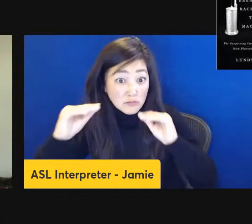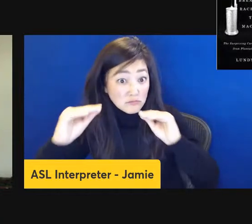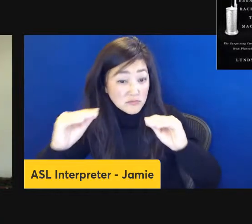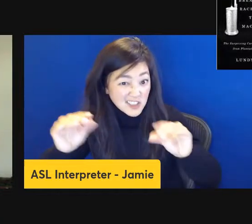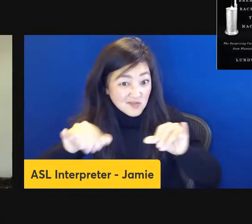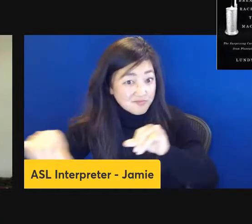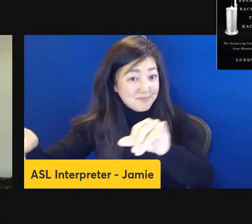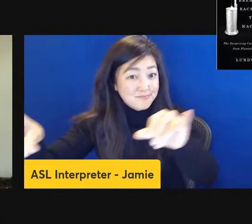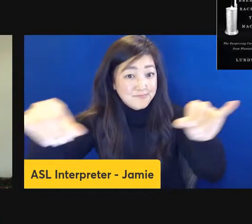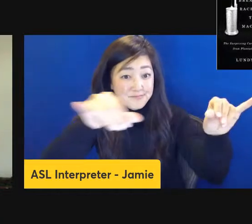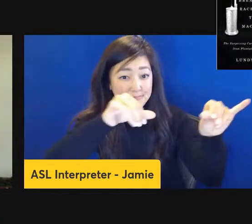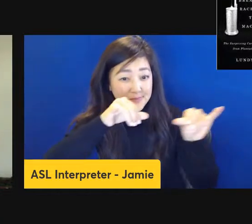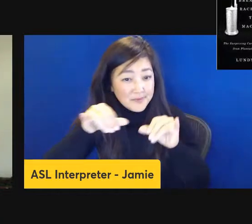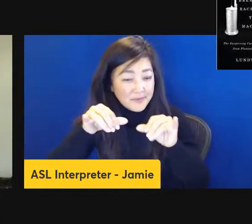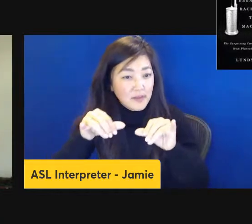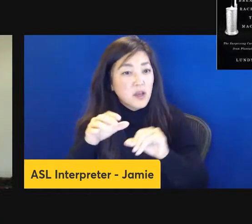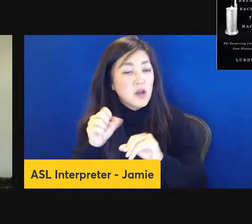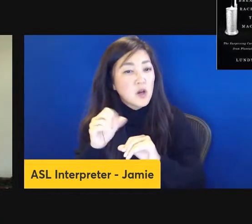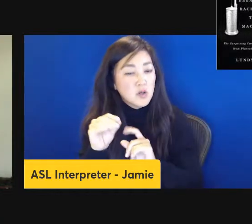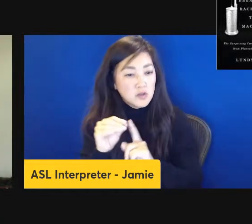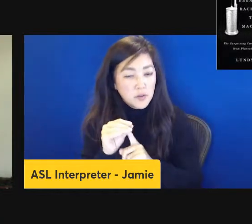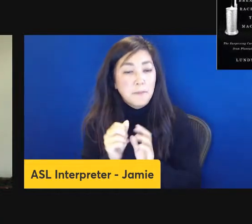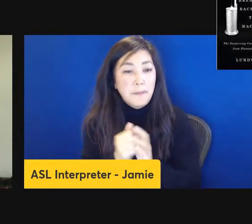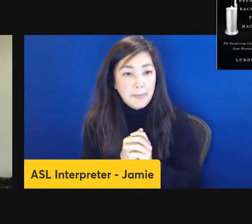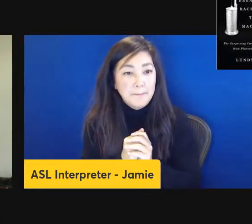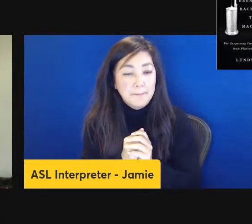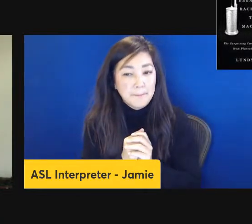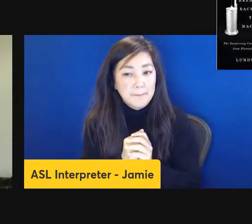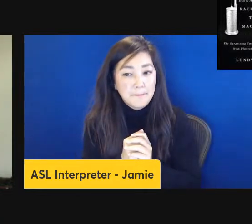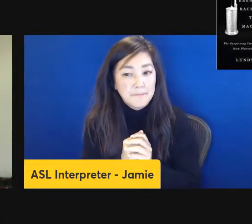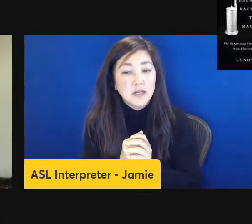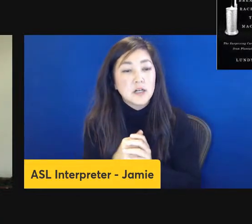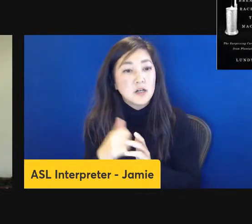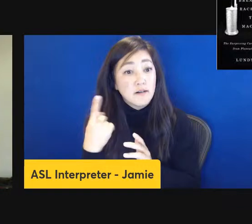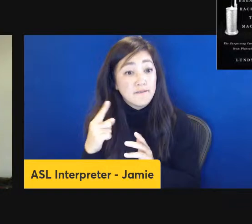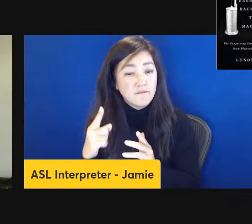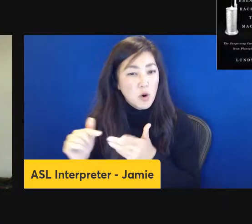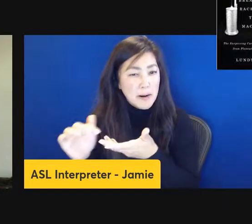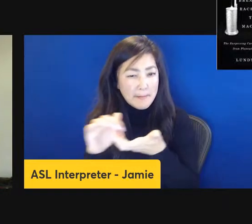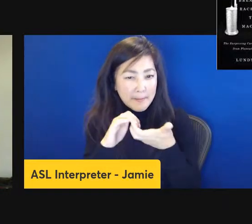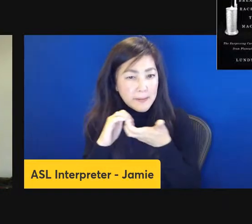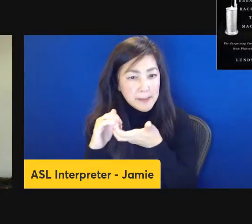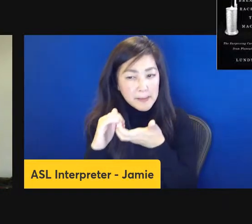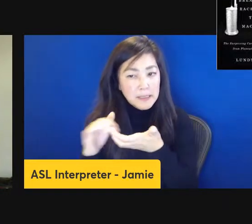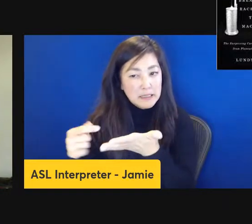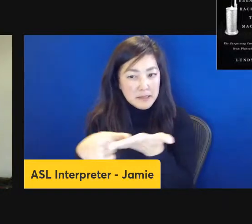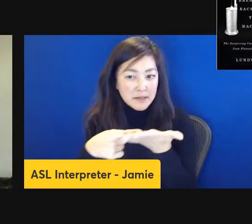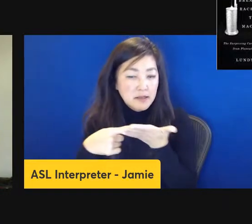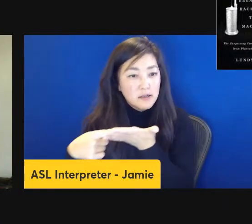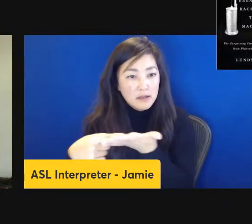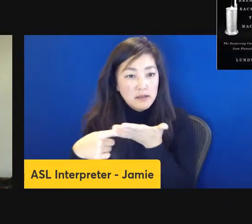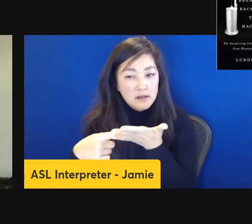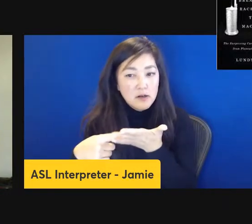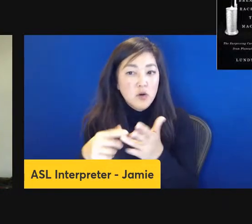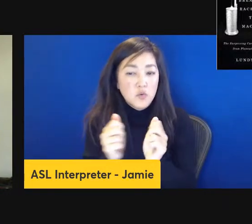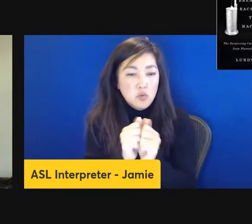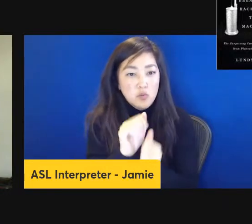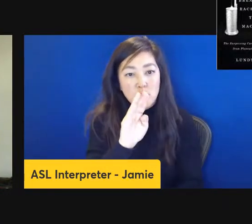So I think this is one argument actually for collaboration between